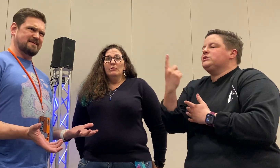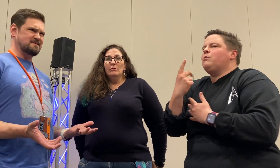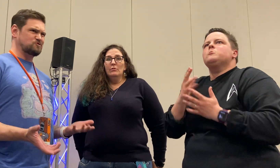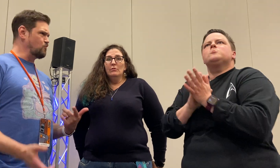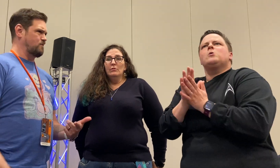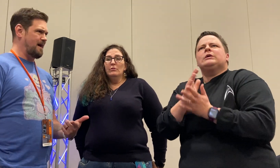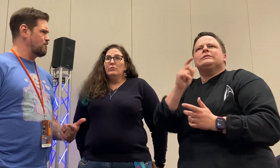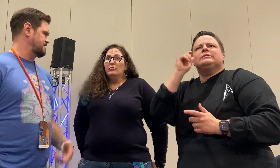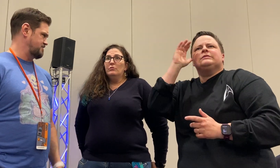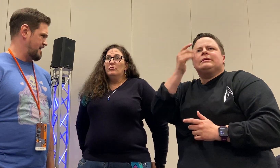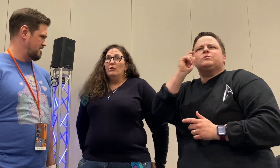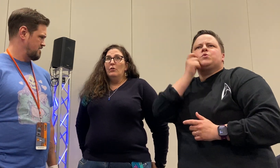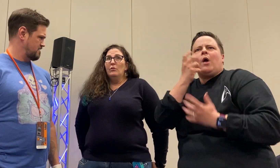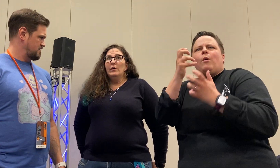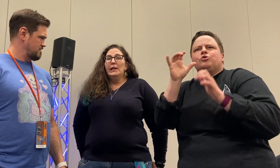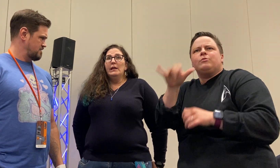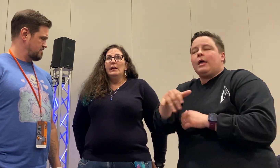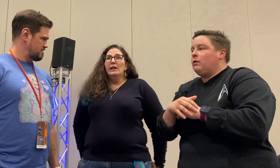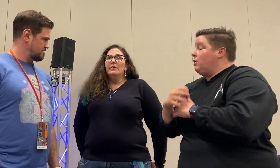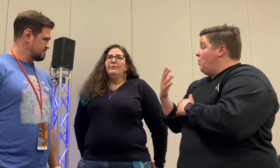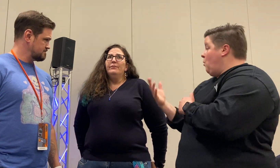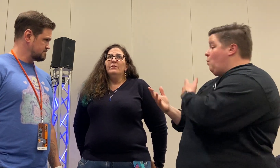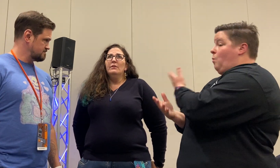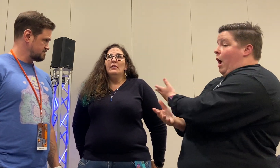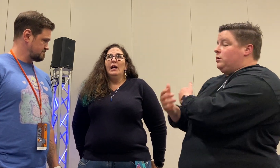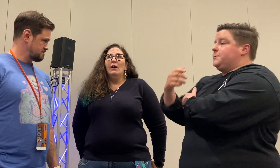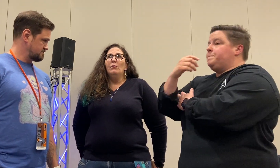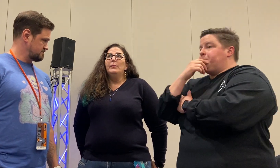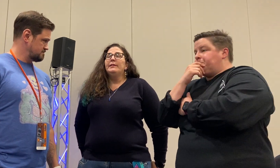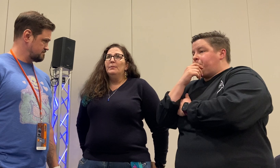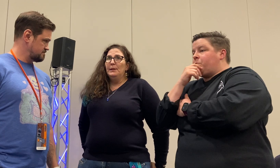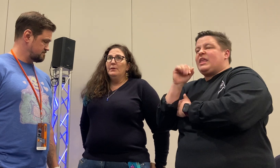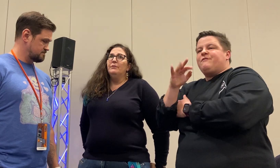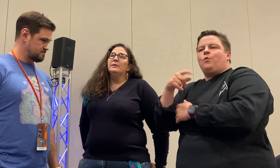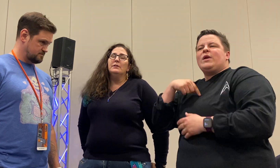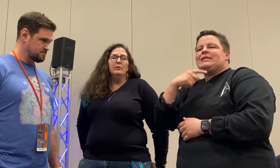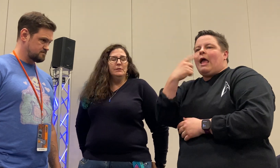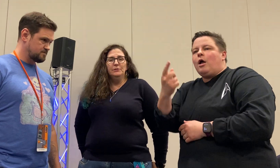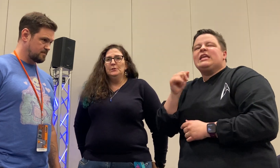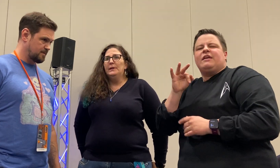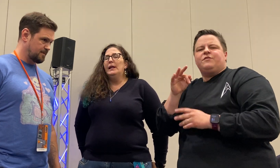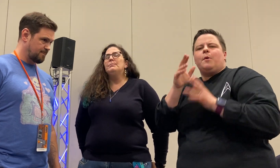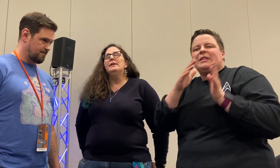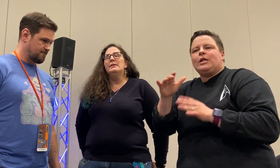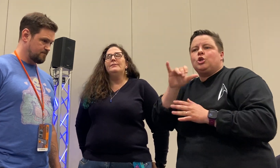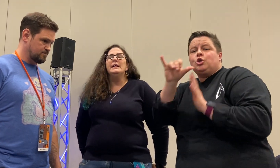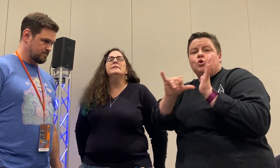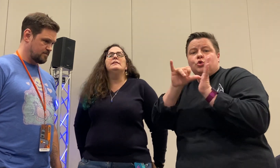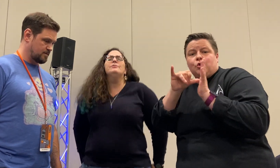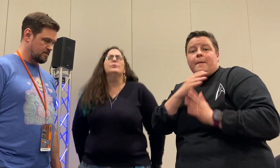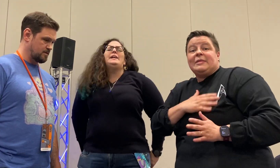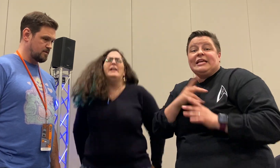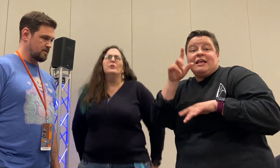that sounds cool. I want to do that. So if we tell people, if you're going to go to YouTube and that, please find deaf creators.